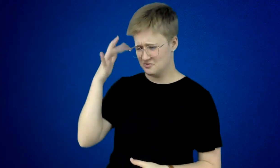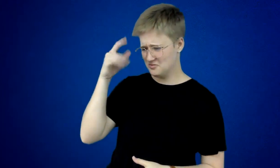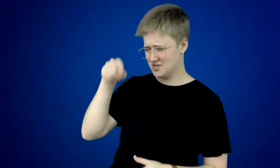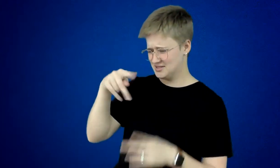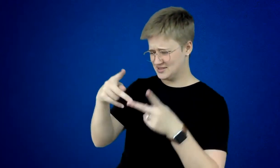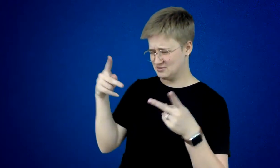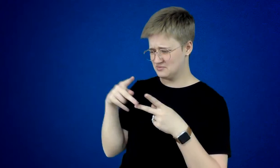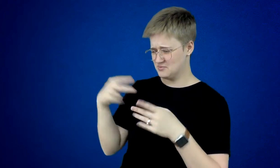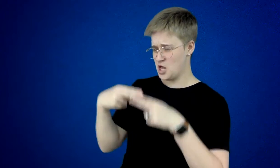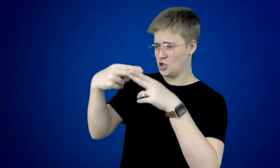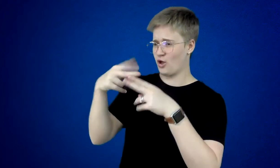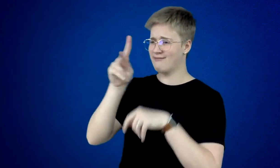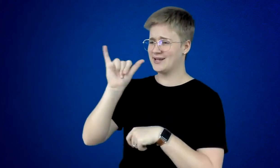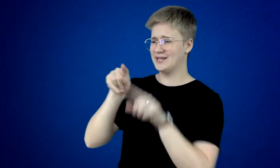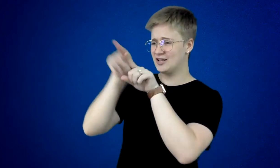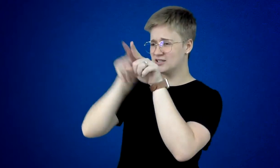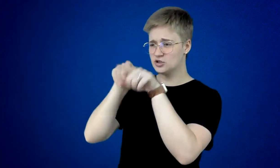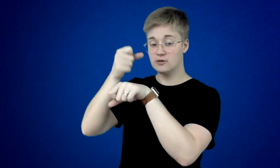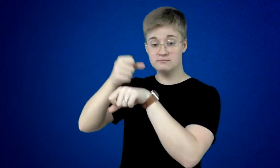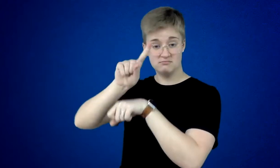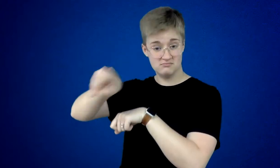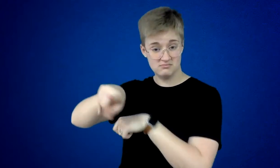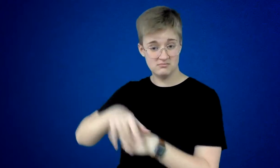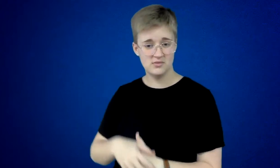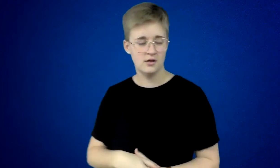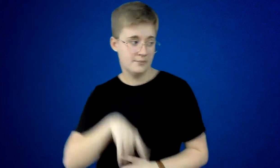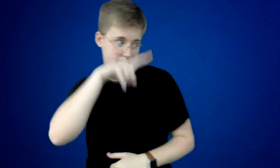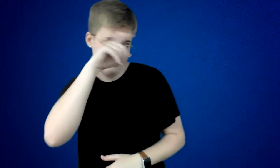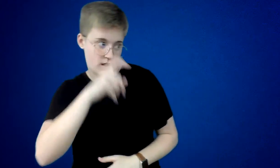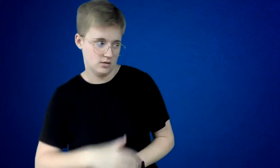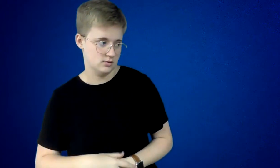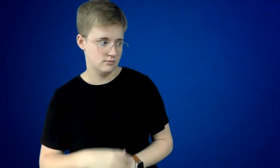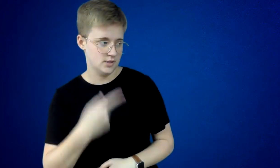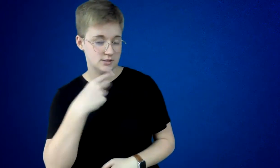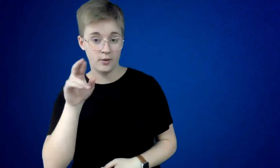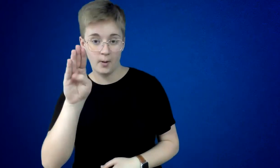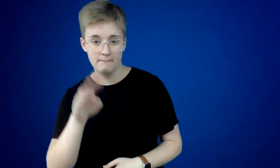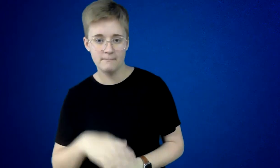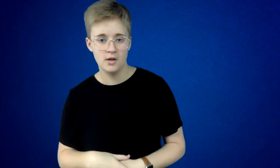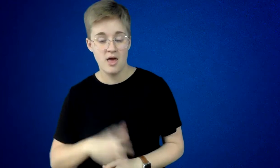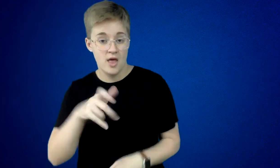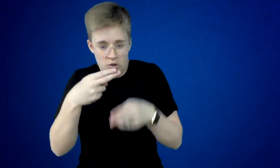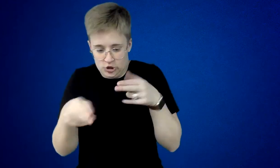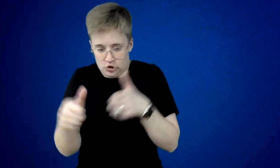Kentucky Star?" Sistine asked. "Because," said Rob. It was the shortest answer he could think